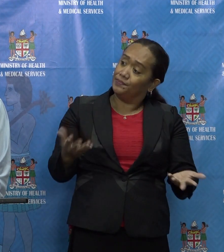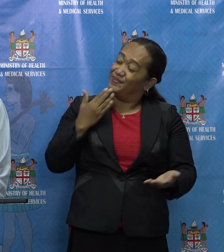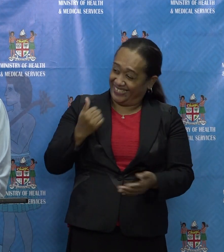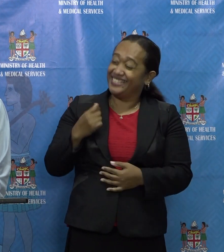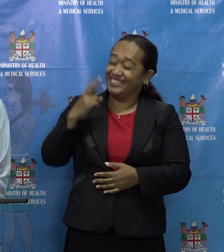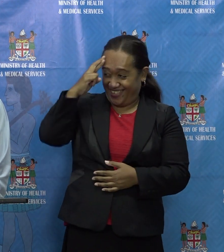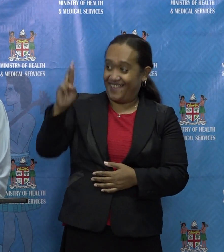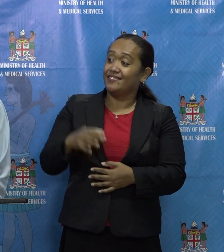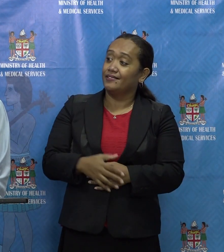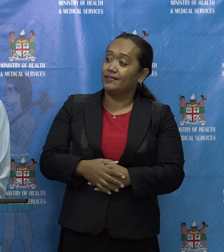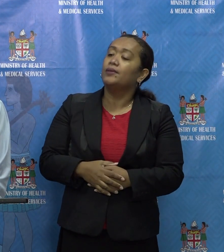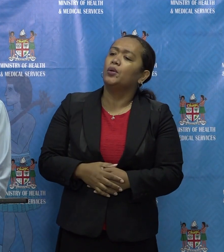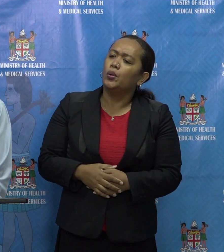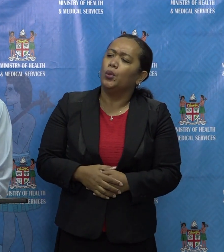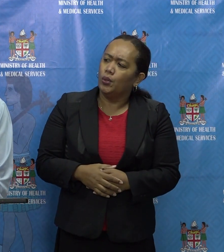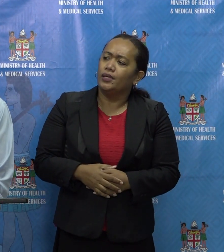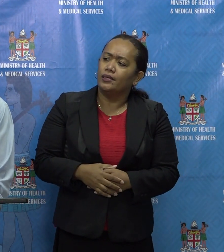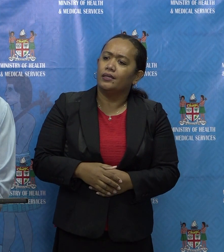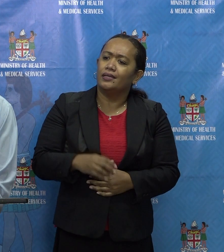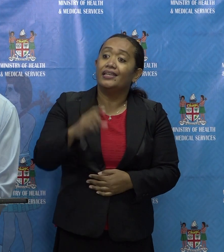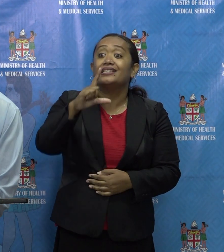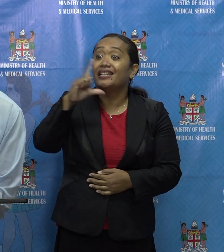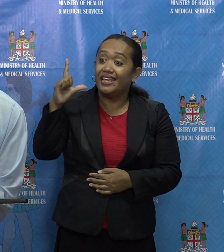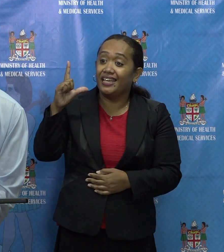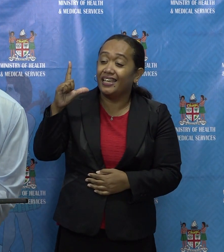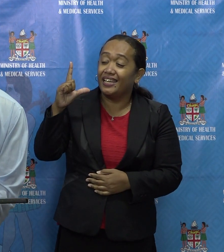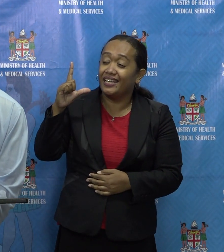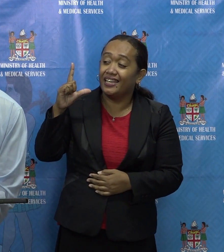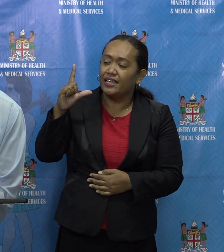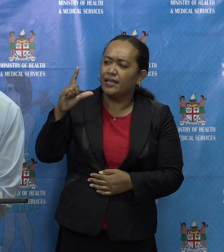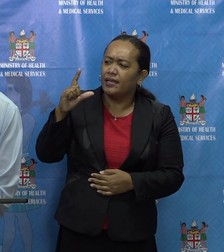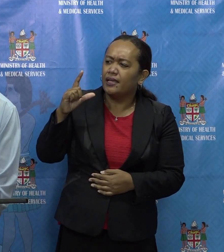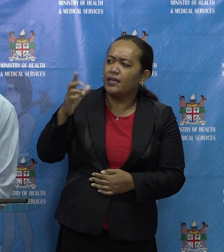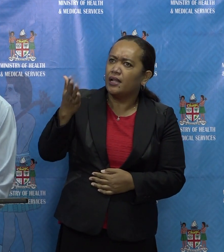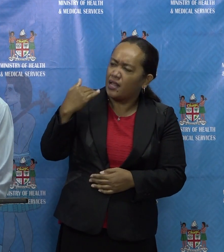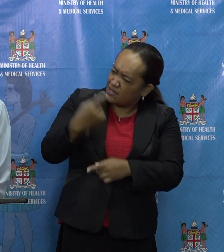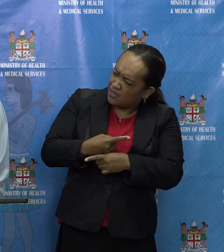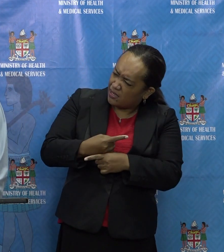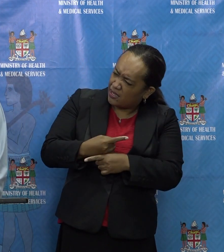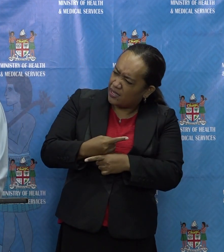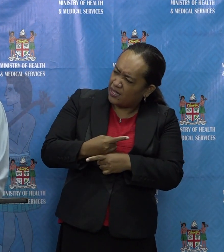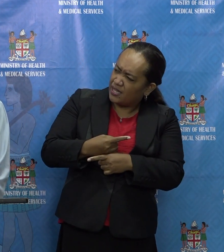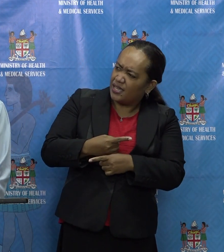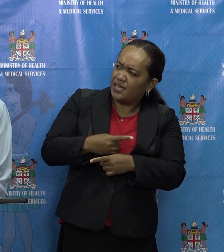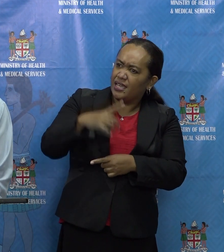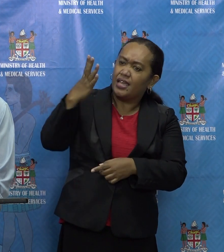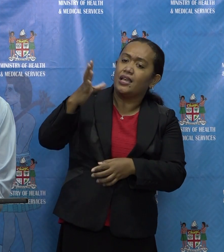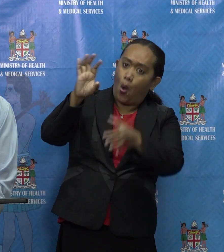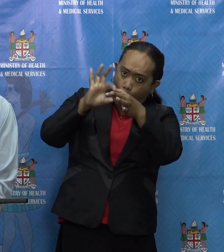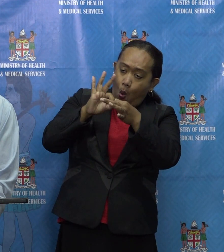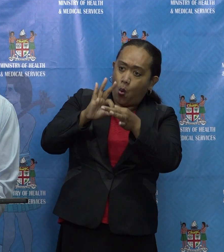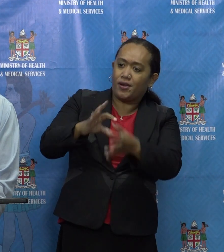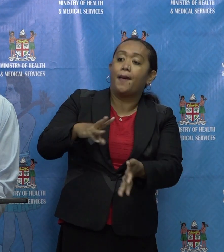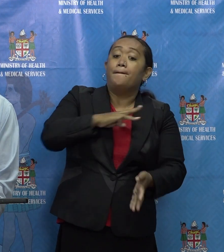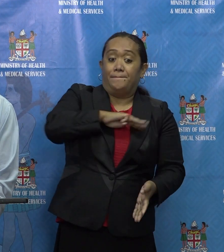you. I think Is there a so. question? You saw yesterday that there was I think was it last night? They had a press conference, So they will have their